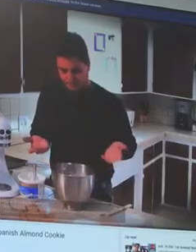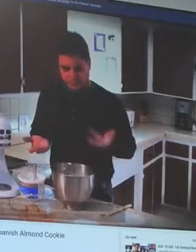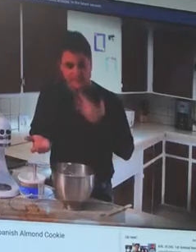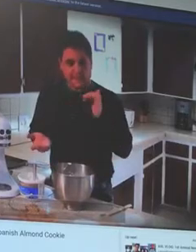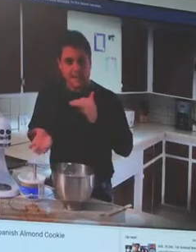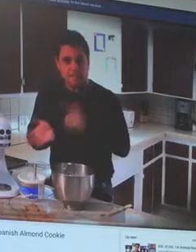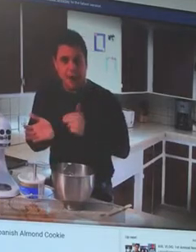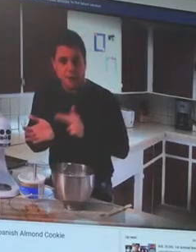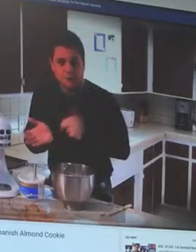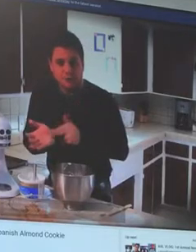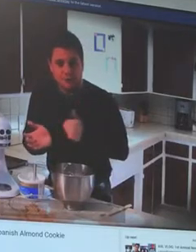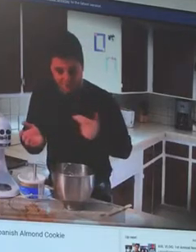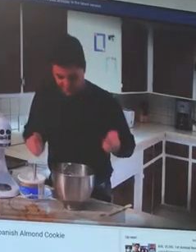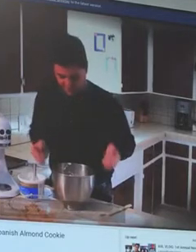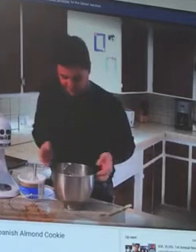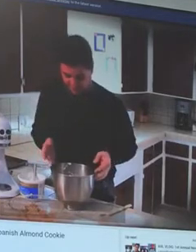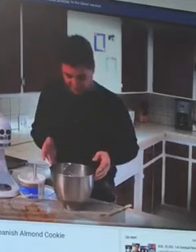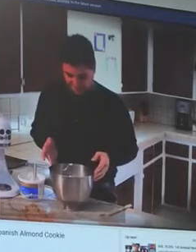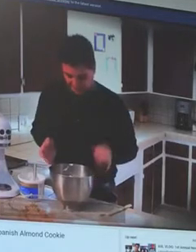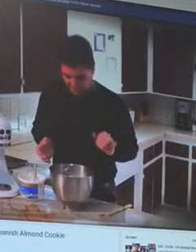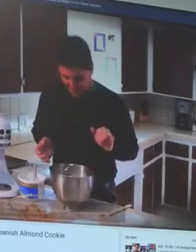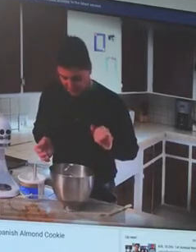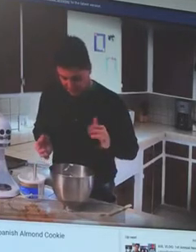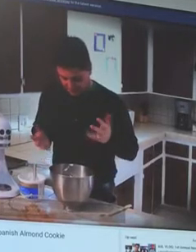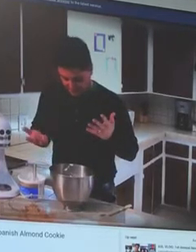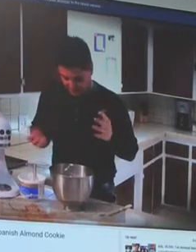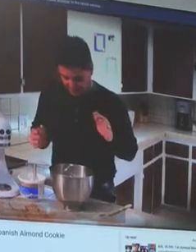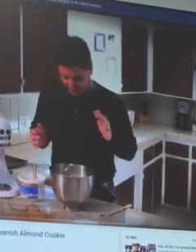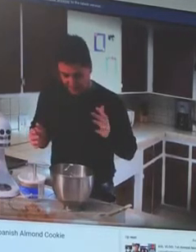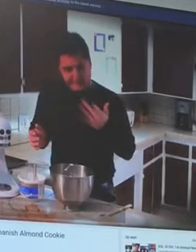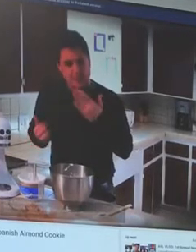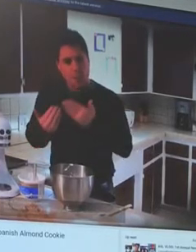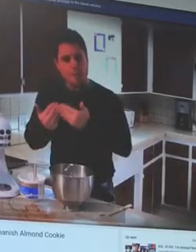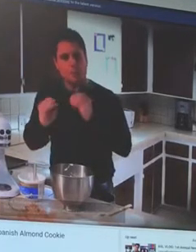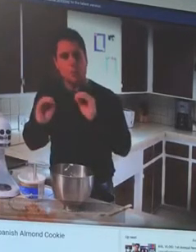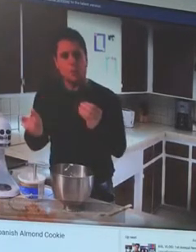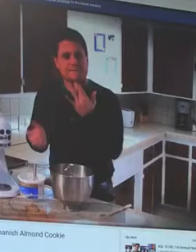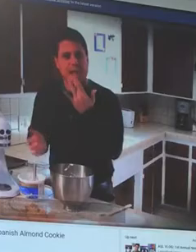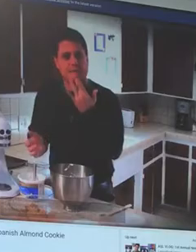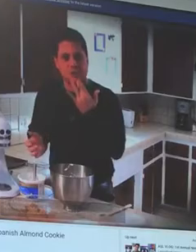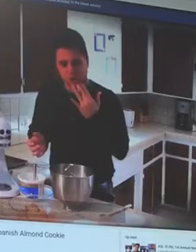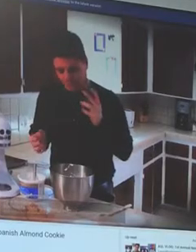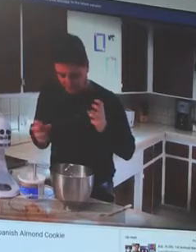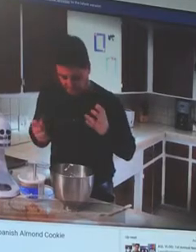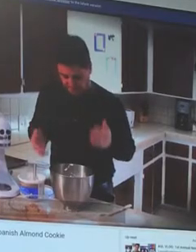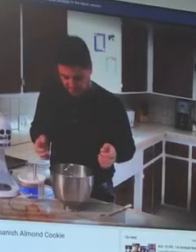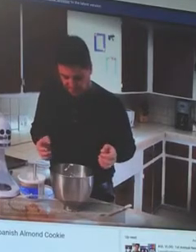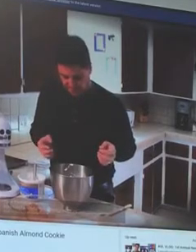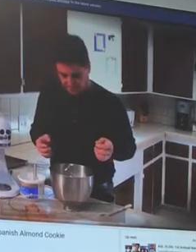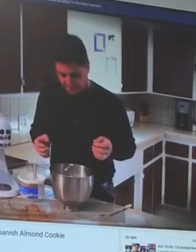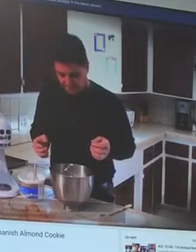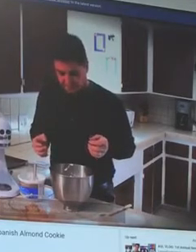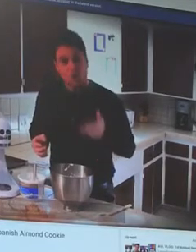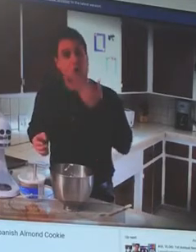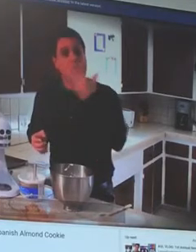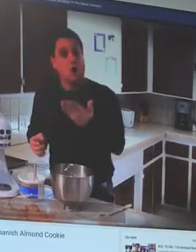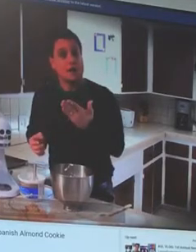to sort of taste things as we go, and shortening is no different. I tasted a little bit of it, and it tasted a little bit like butter, but honestly, it doesn't have